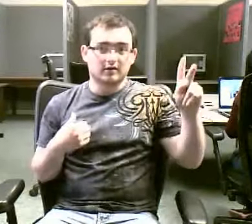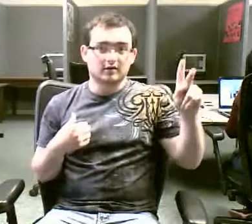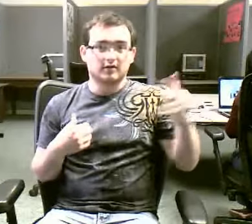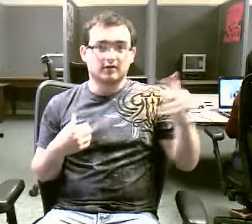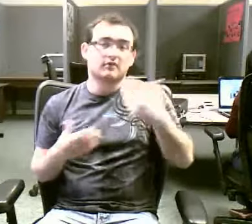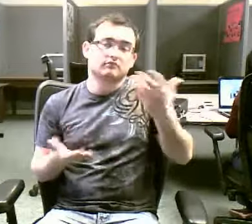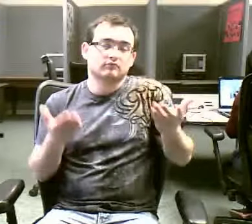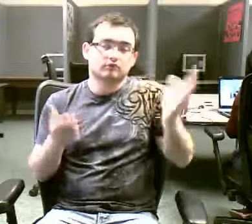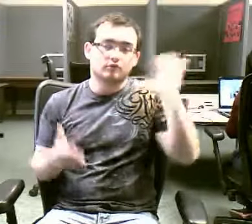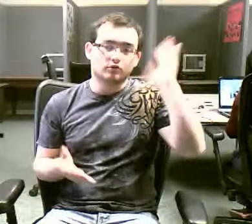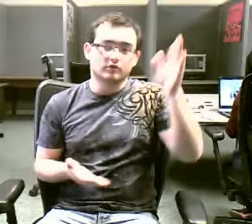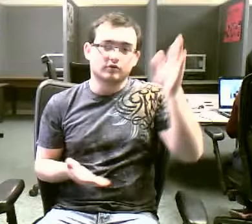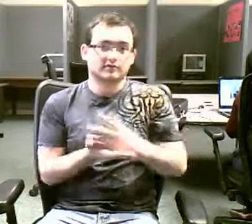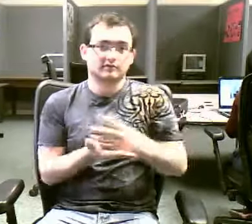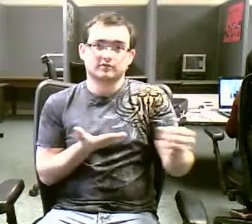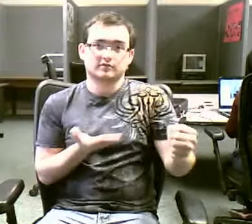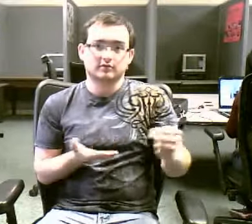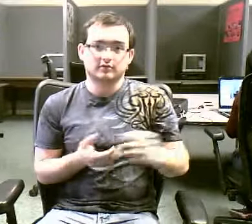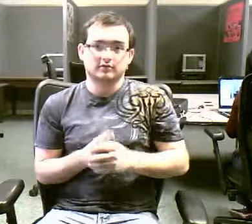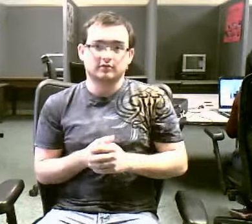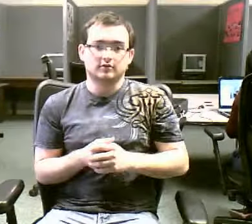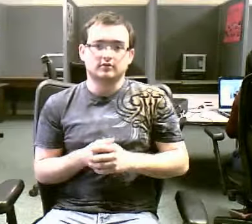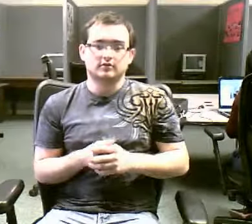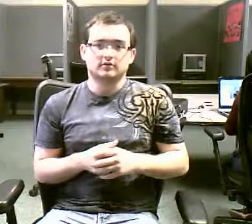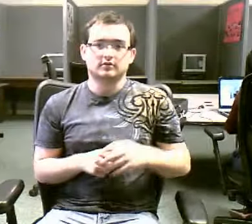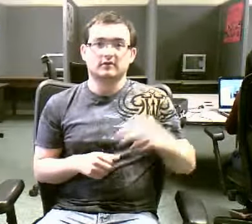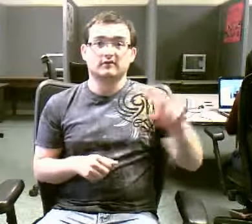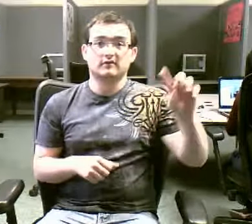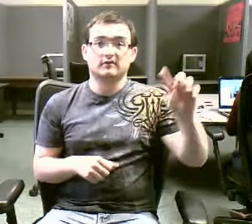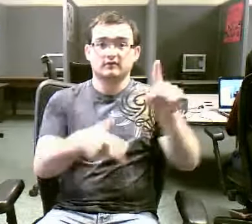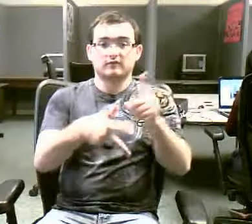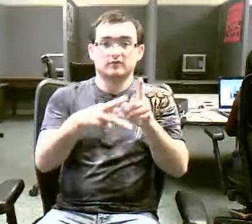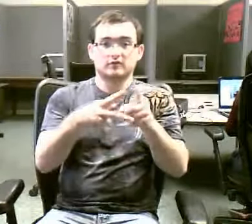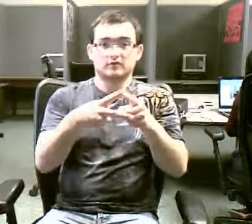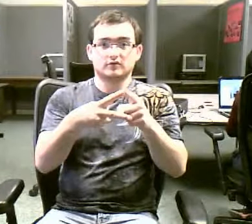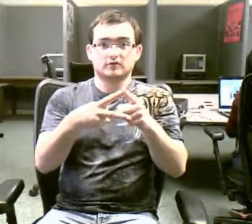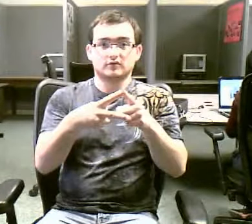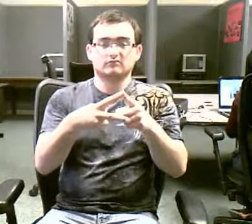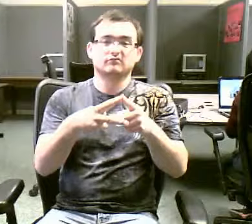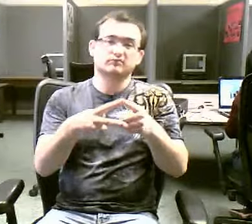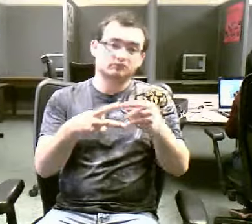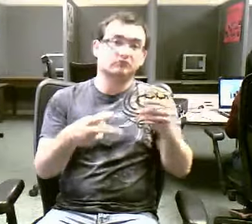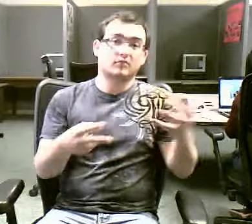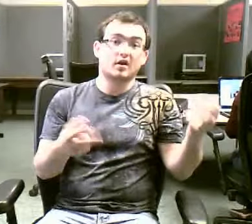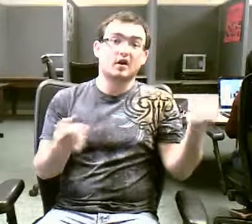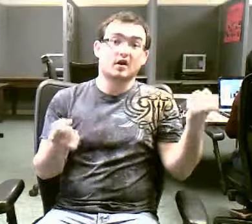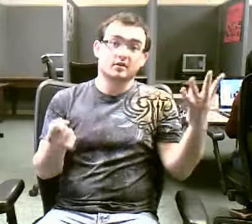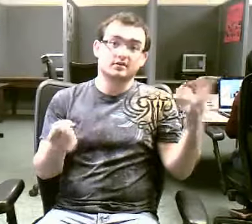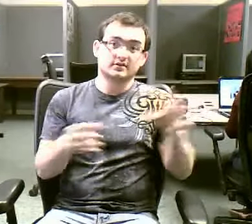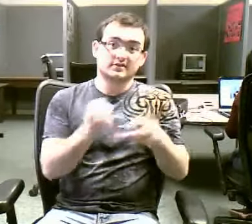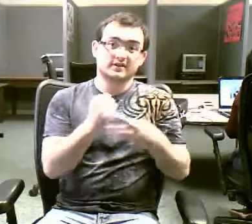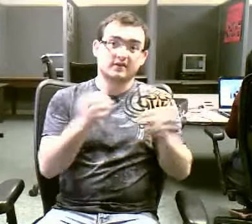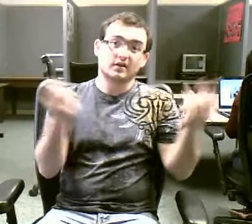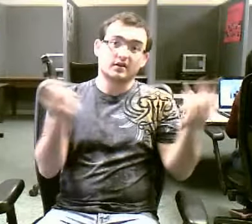The first year, I saved quite a bit, but the second year, I saved enough to buy a car, so, yeah. So my grandpa